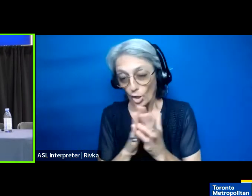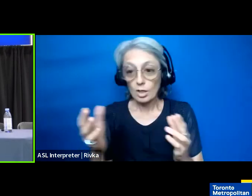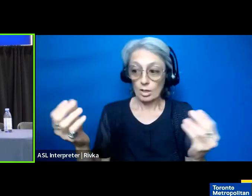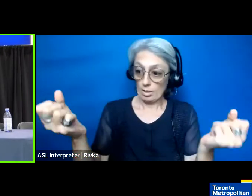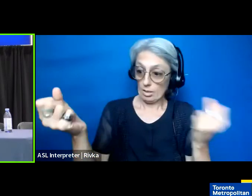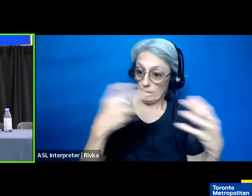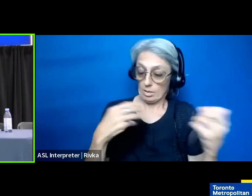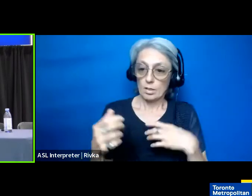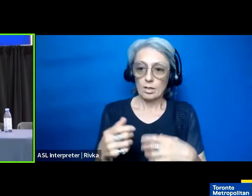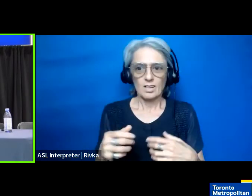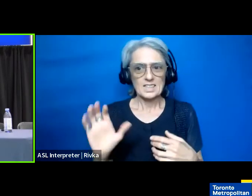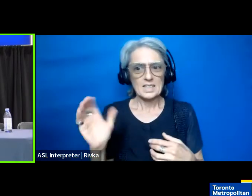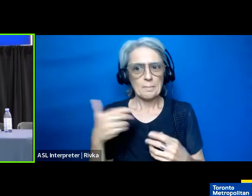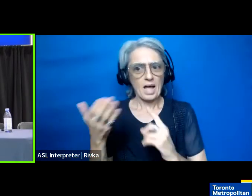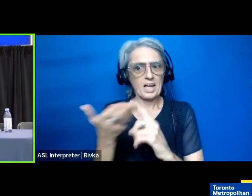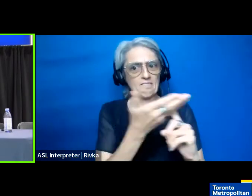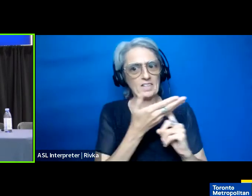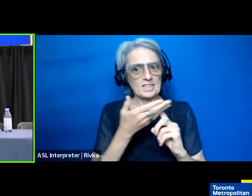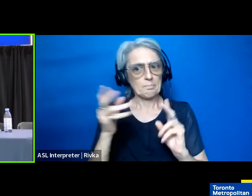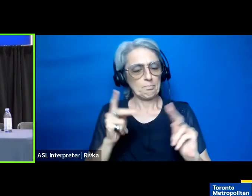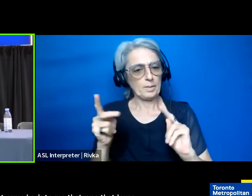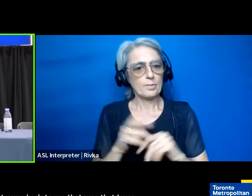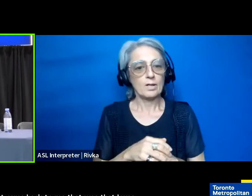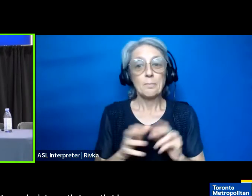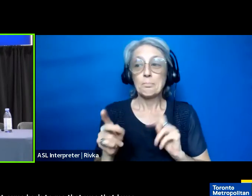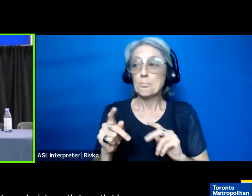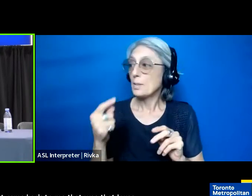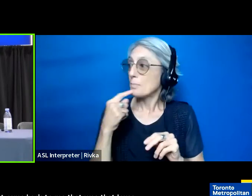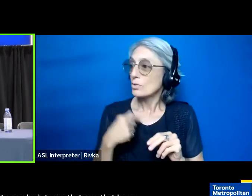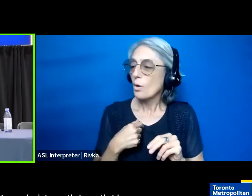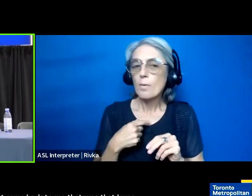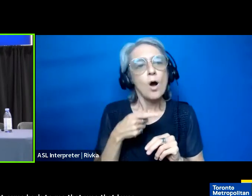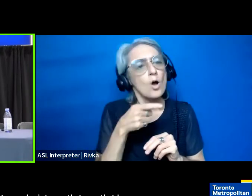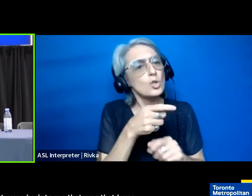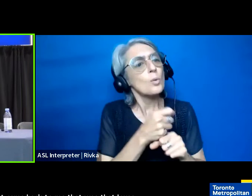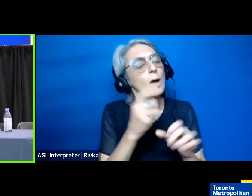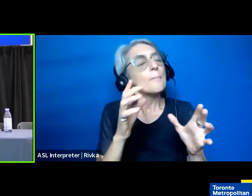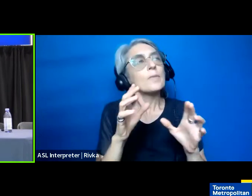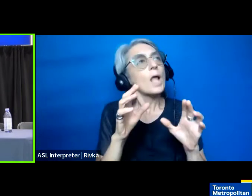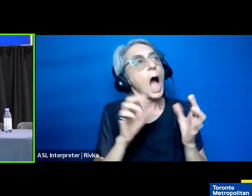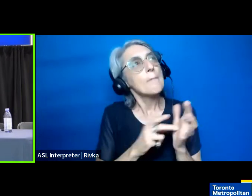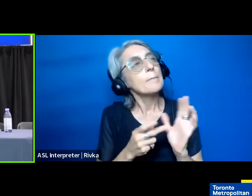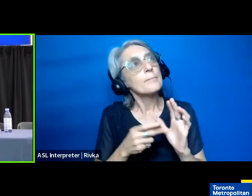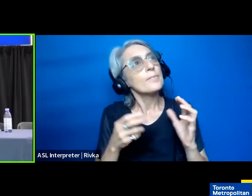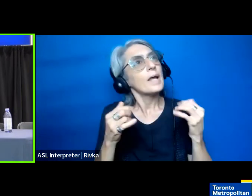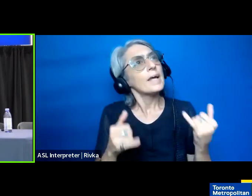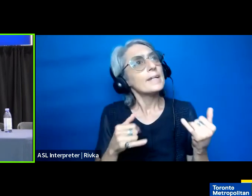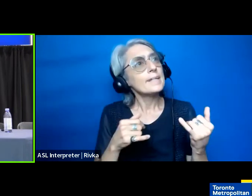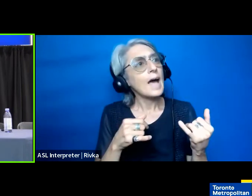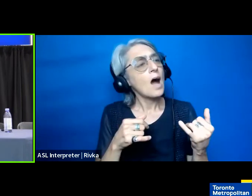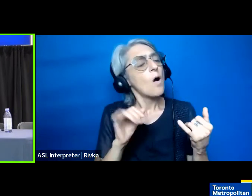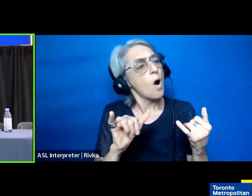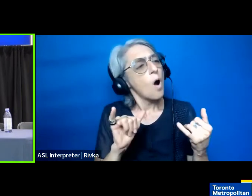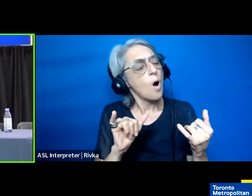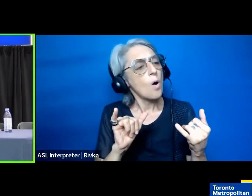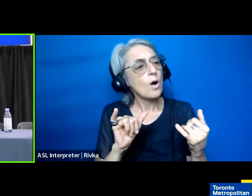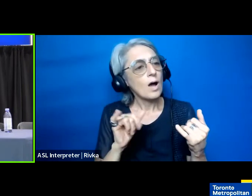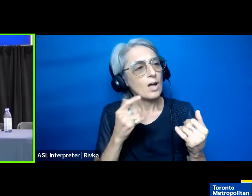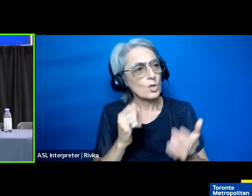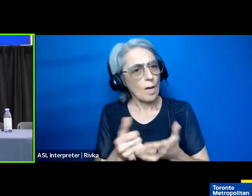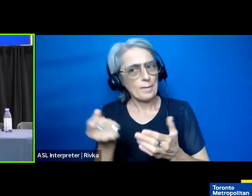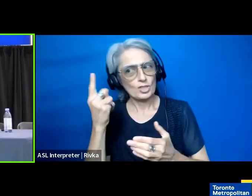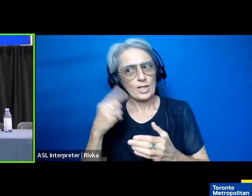convincing to other people. People told me, you make me understand, now you help me understand the world I live in, the world I work